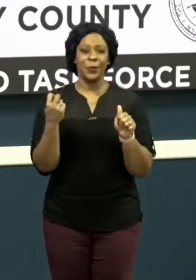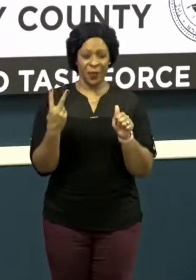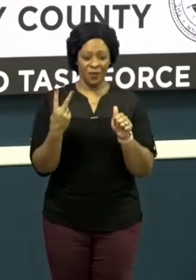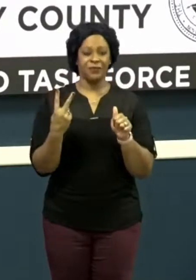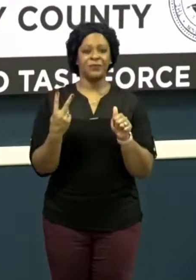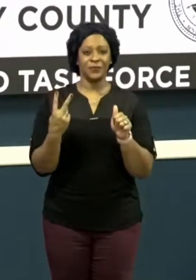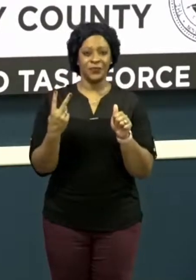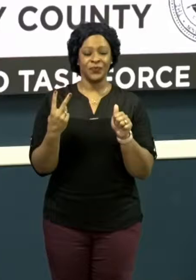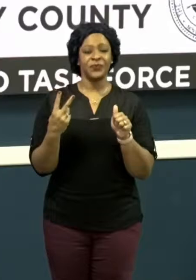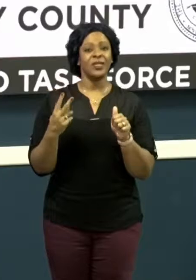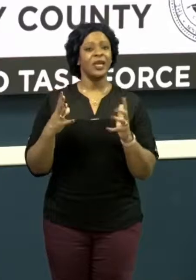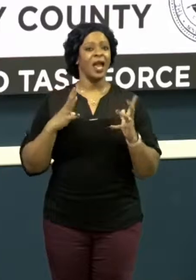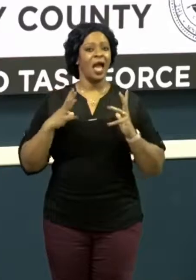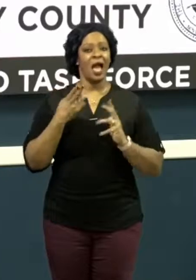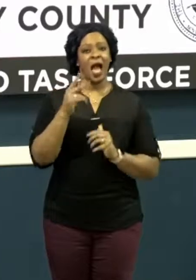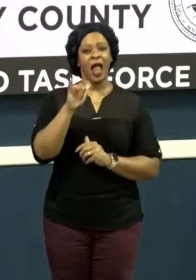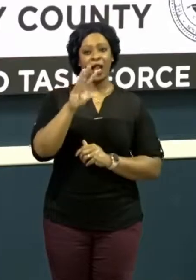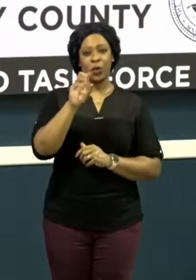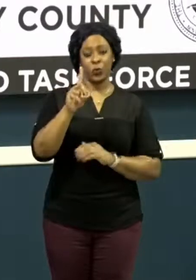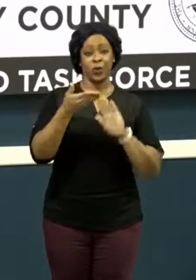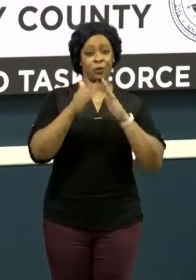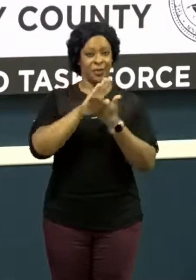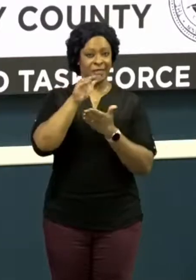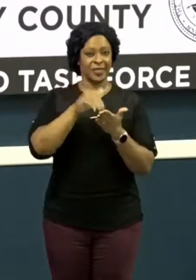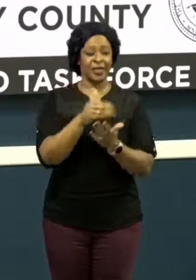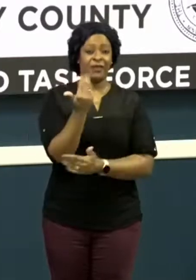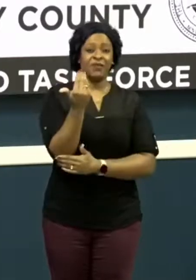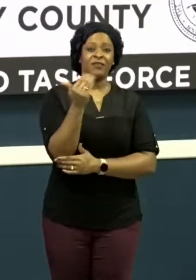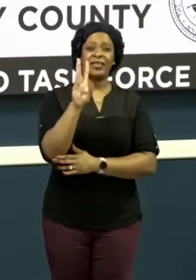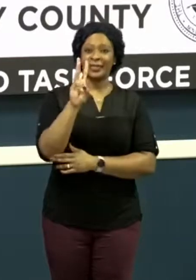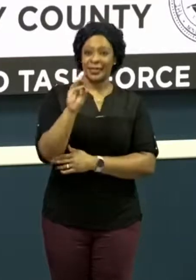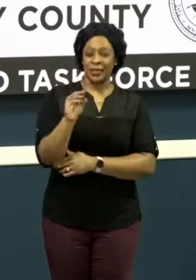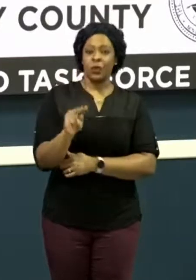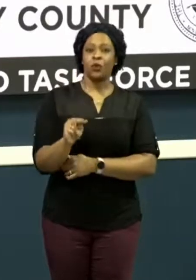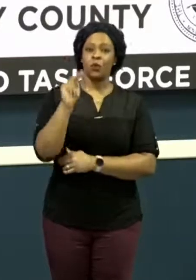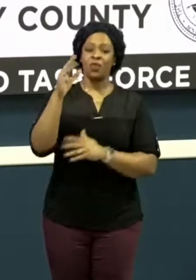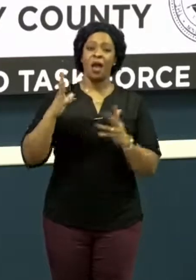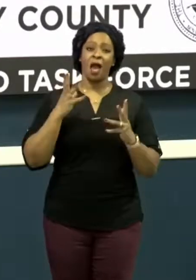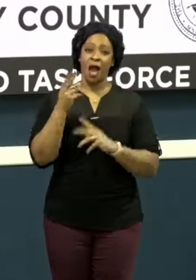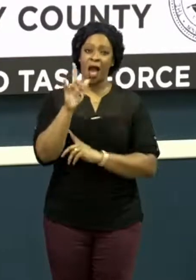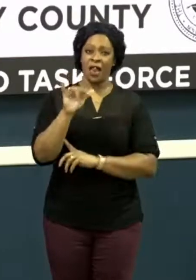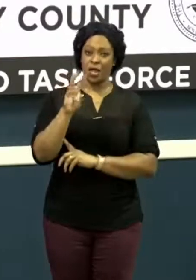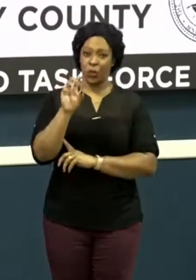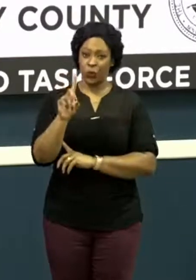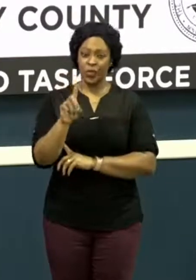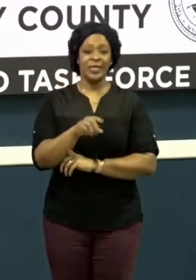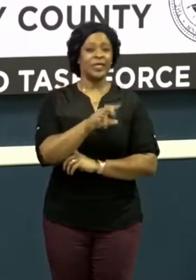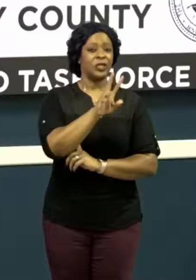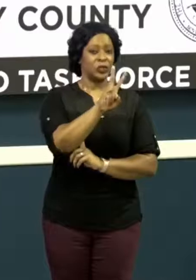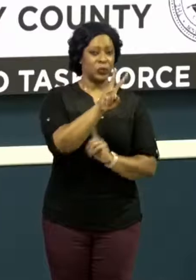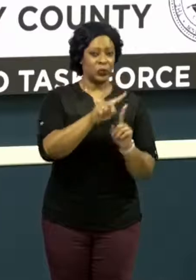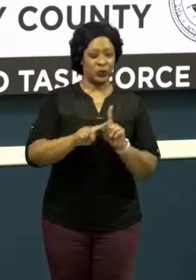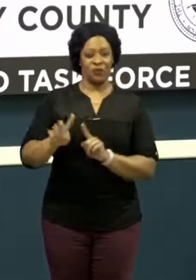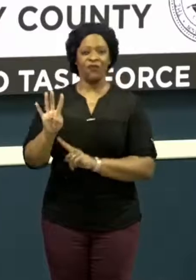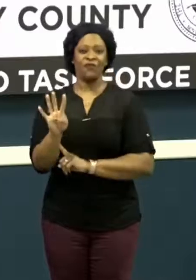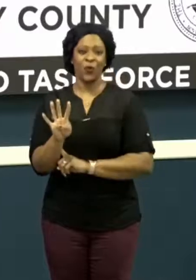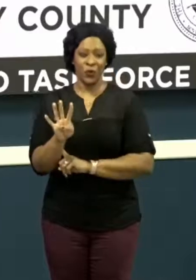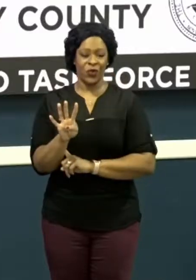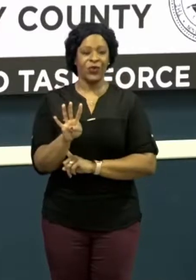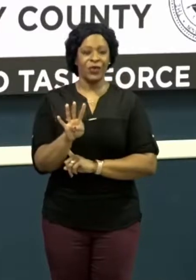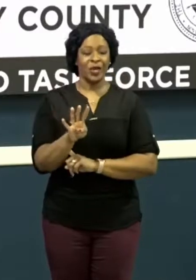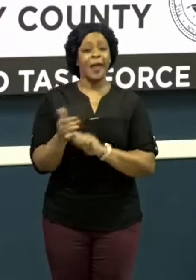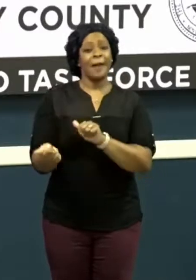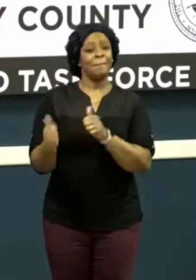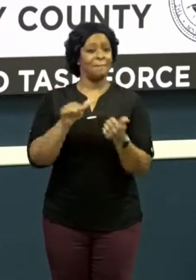p.m., Hollywood Community Center at 1560 North Hollywood from 2 p.m. to 4 p.m., and